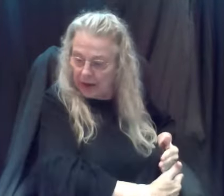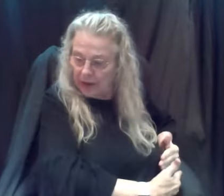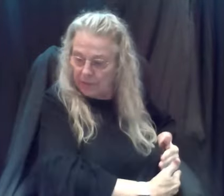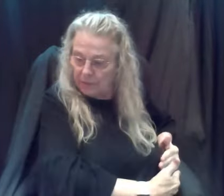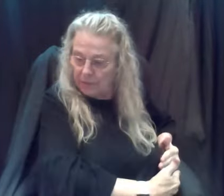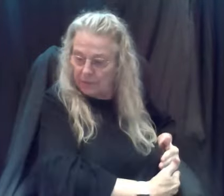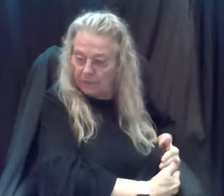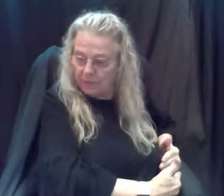Bind